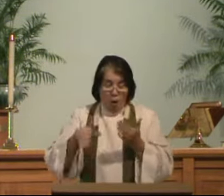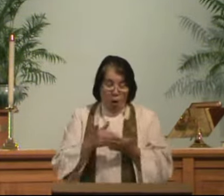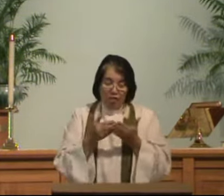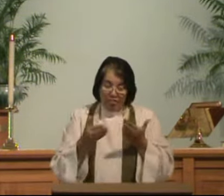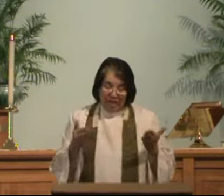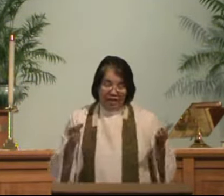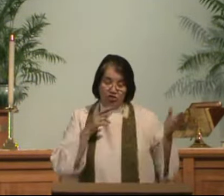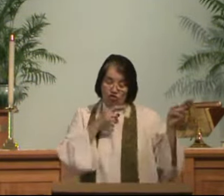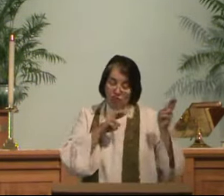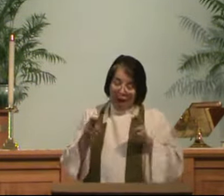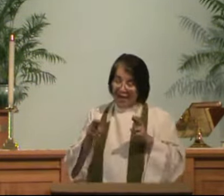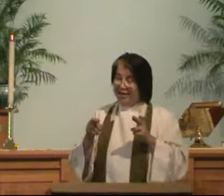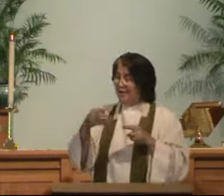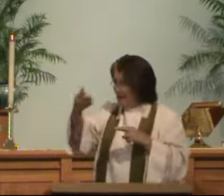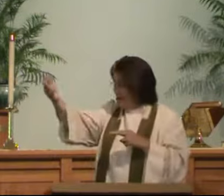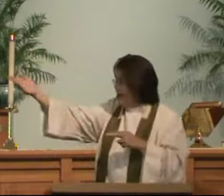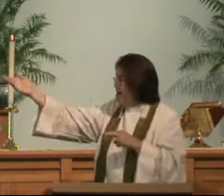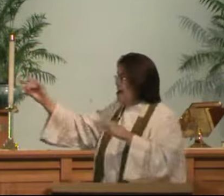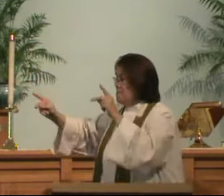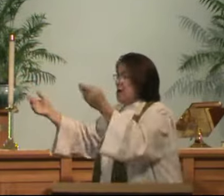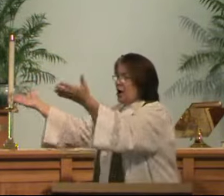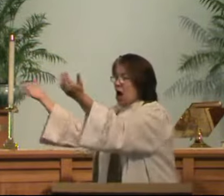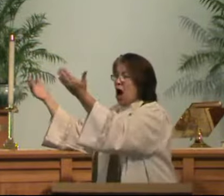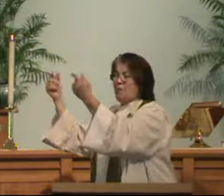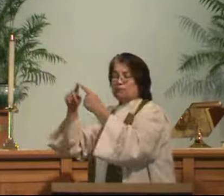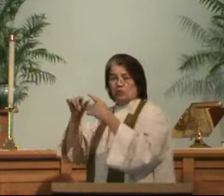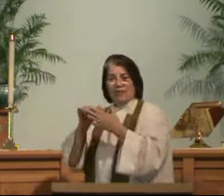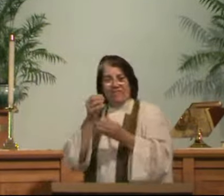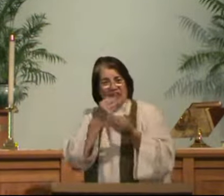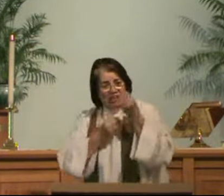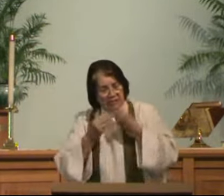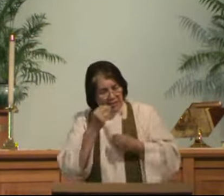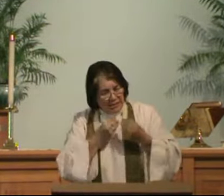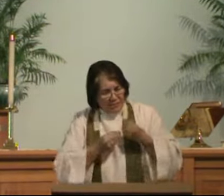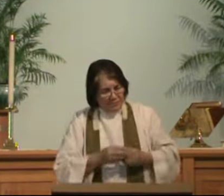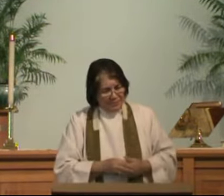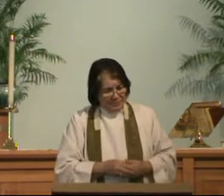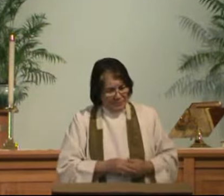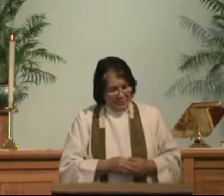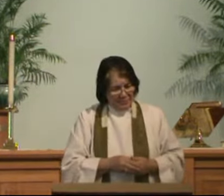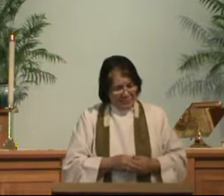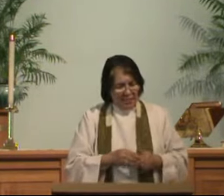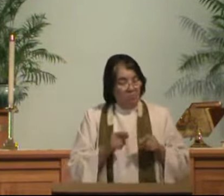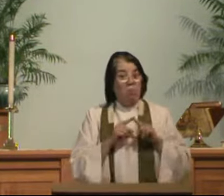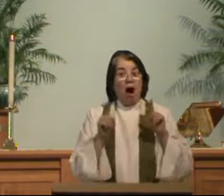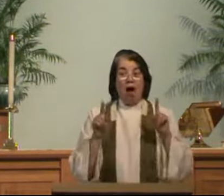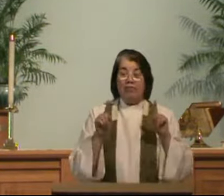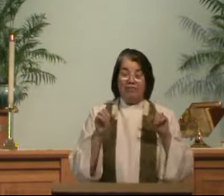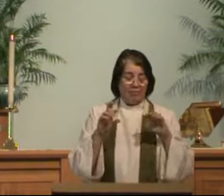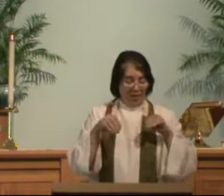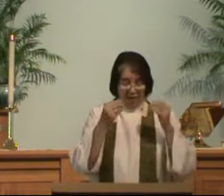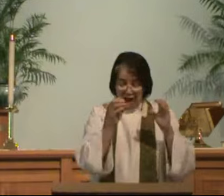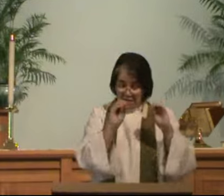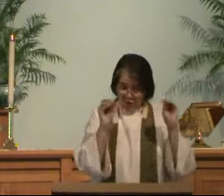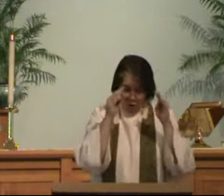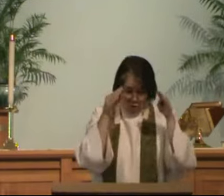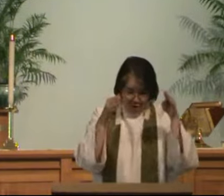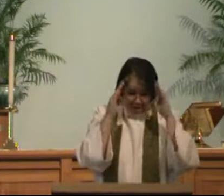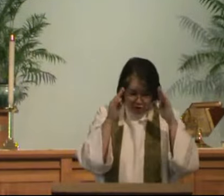all things are ready. Come to the feast.' But they gave no